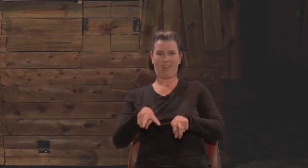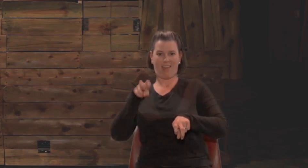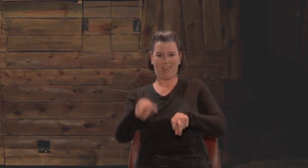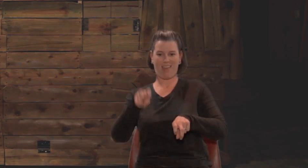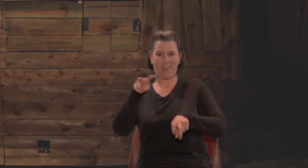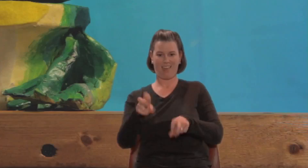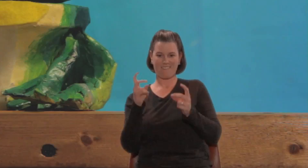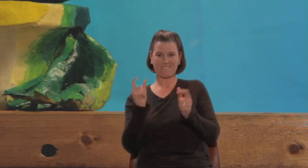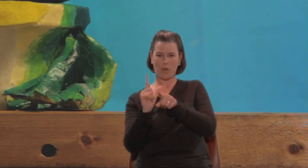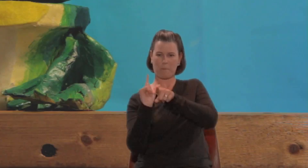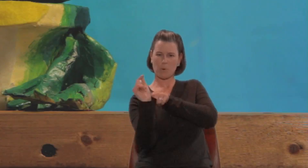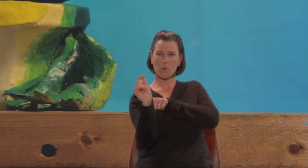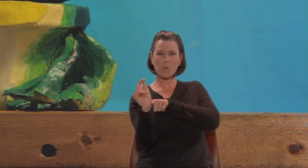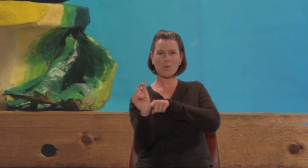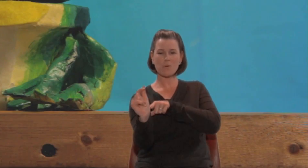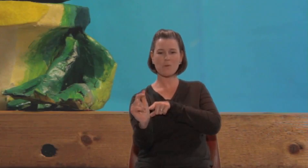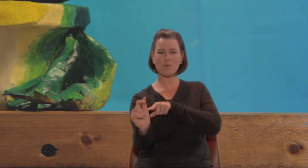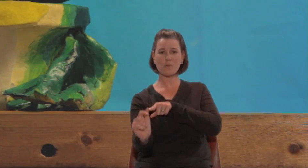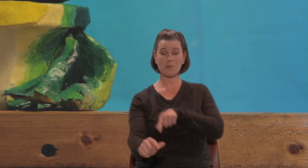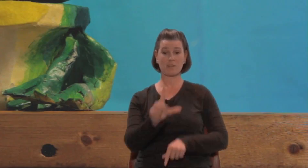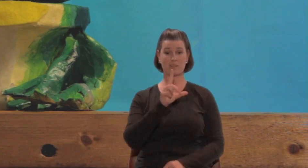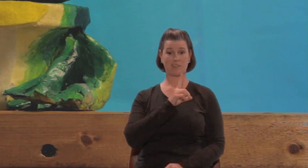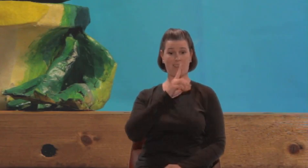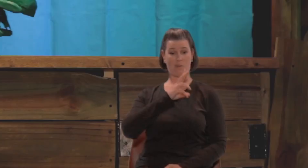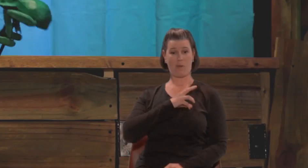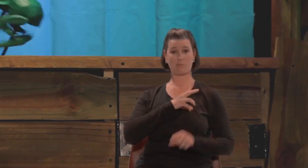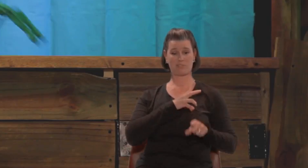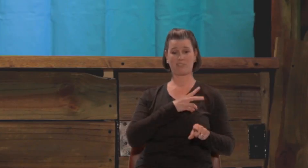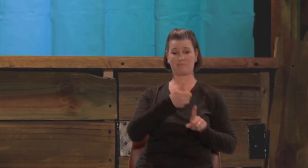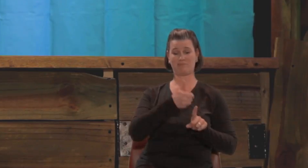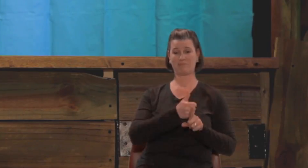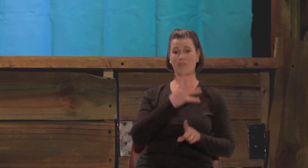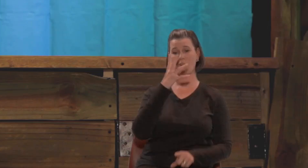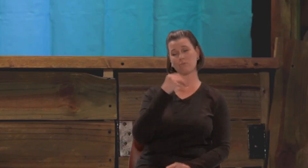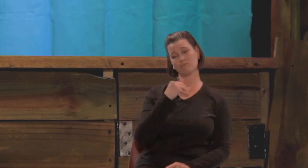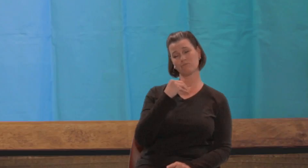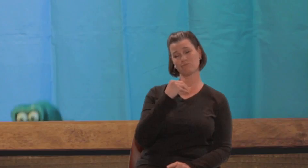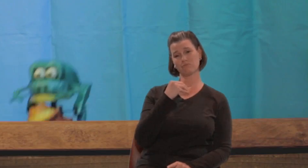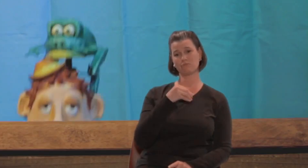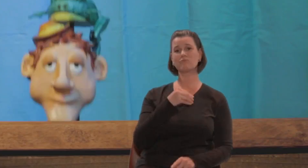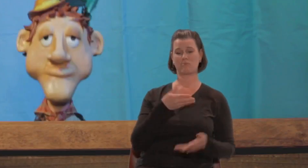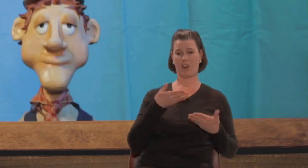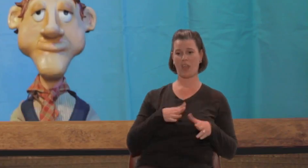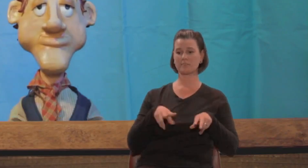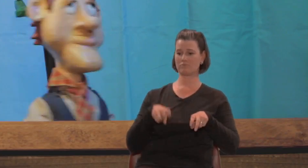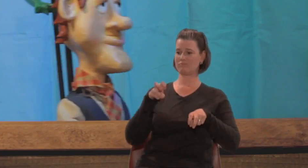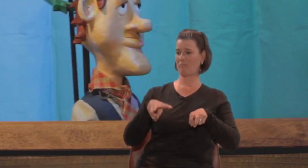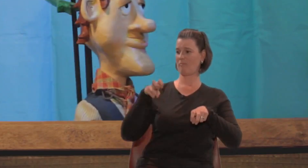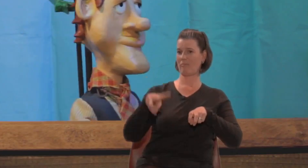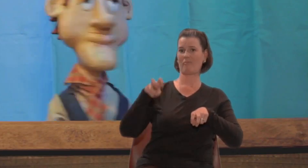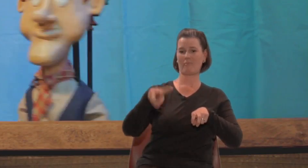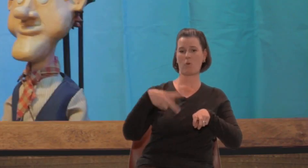they fly. Daniel Webster is a sleeper, he lets Clem go on